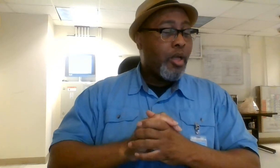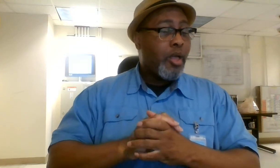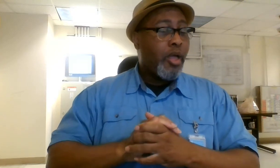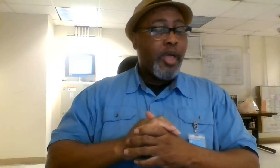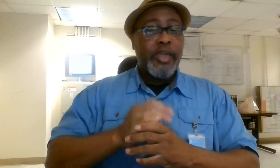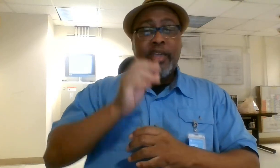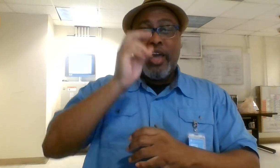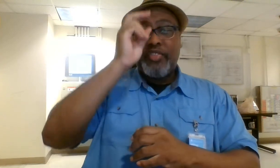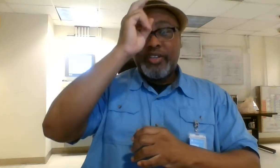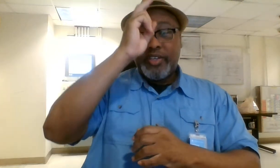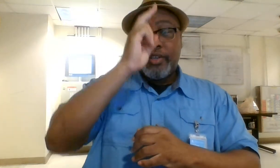Catholic.